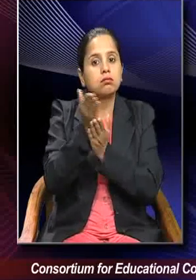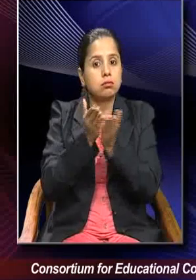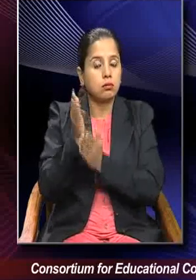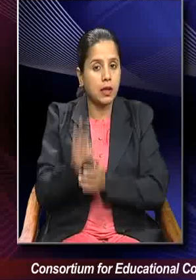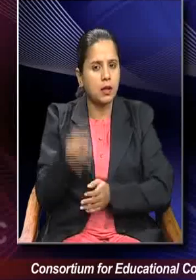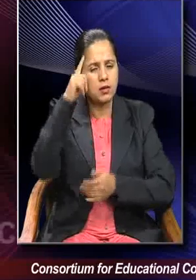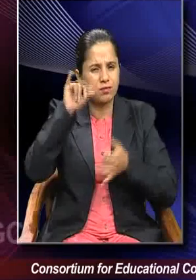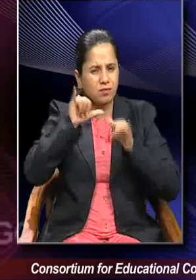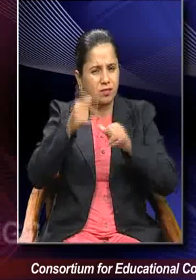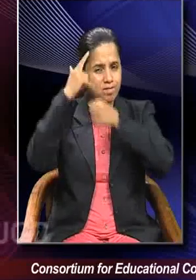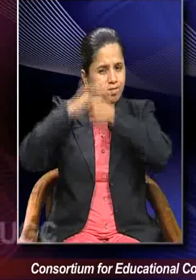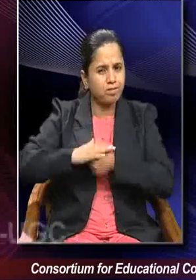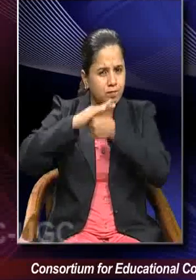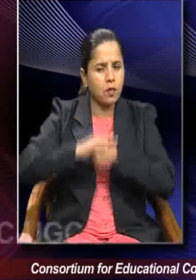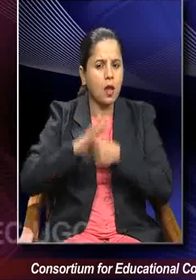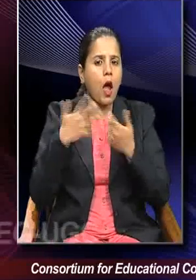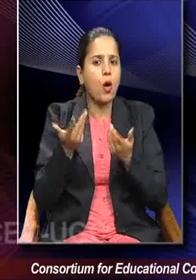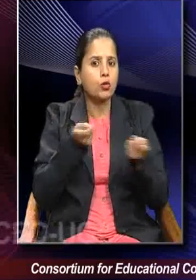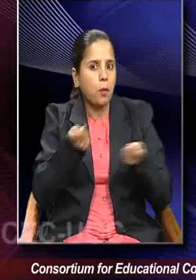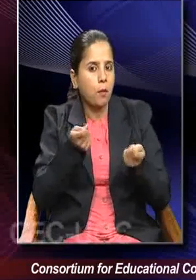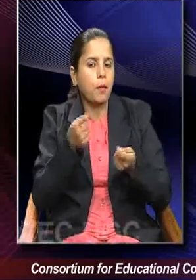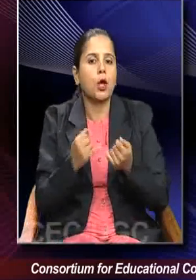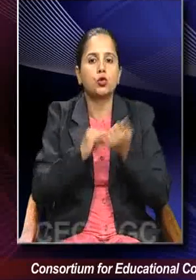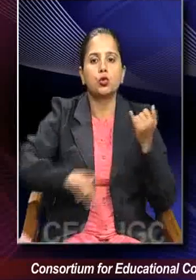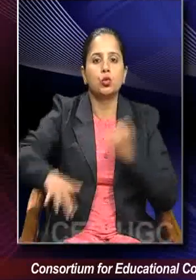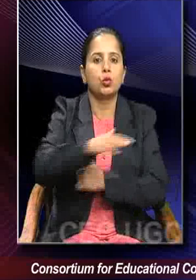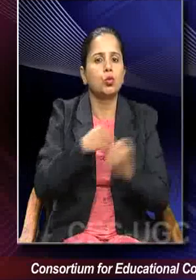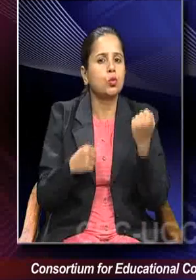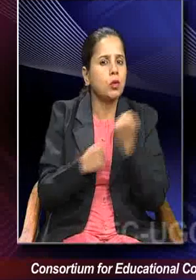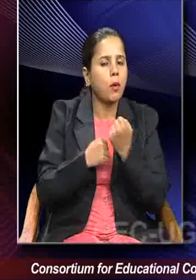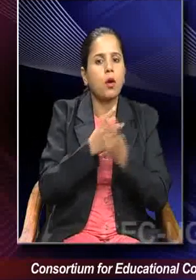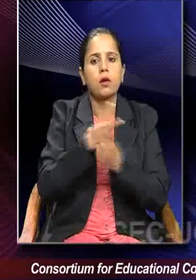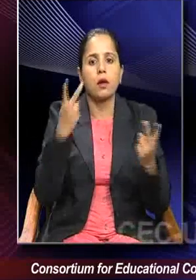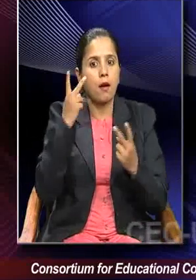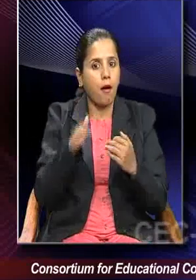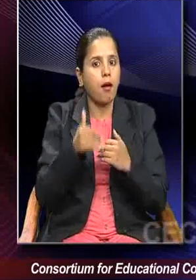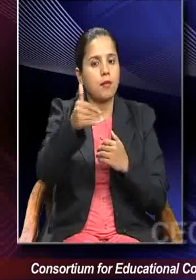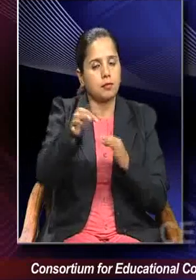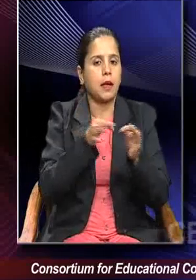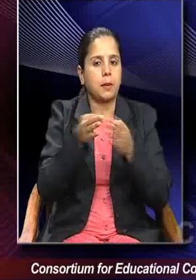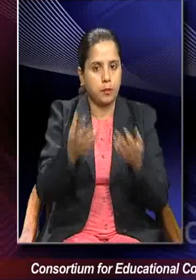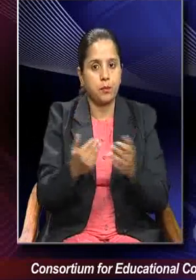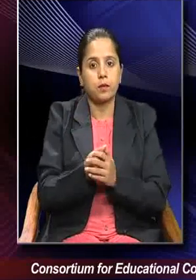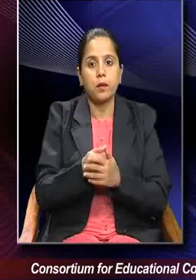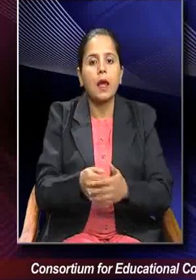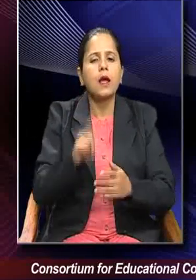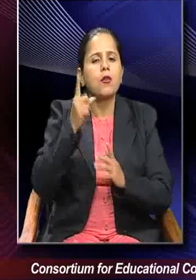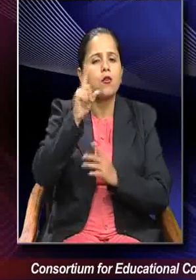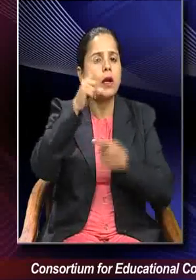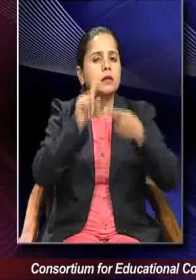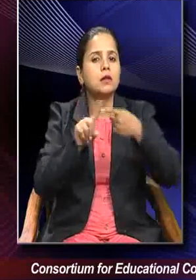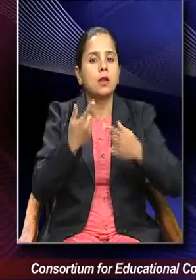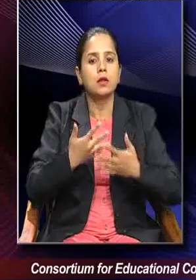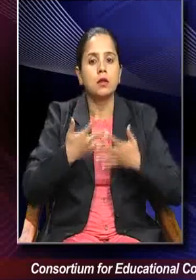stress management omitting social support are as follows. The first is deep breathing.